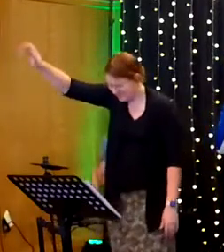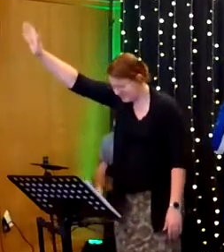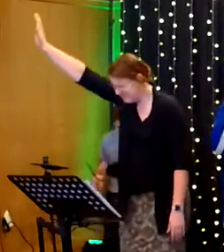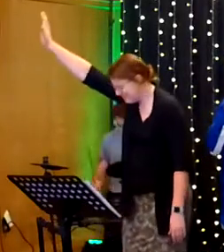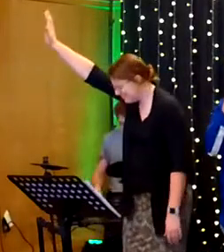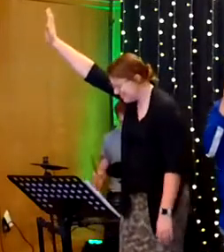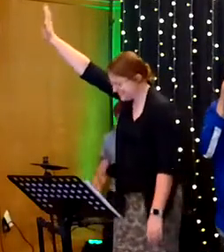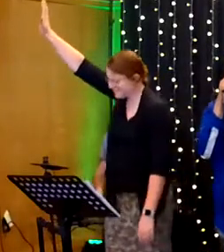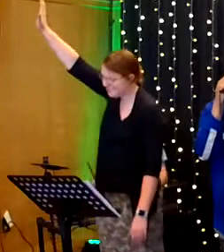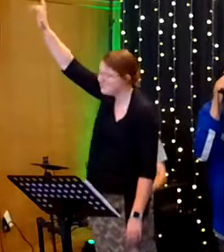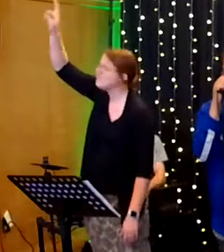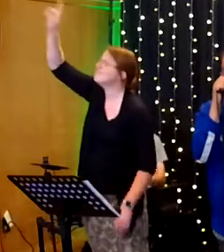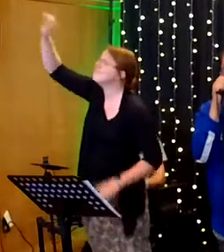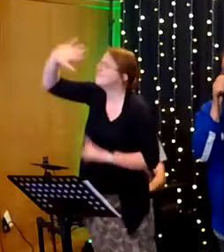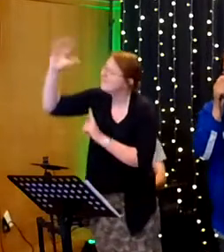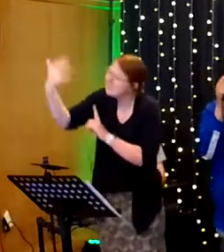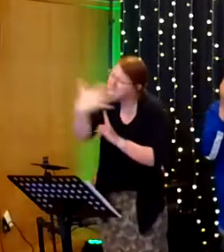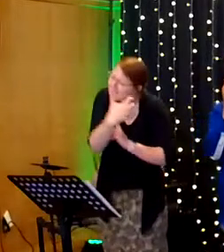child.